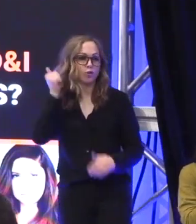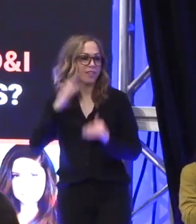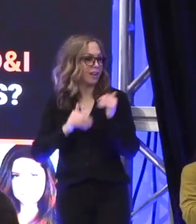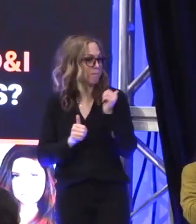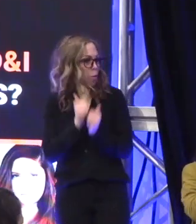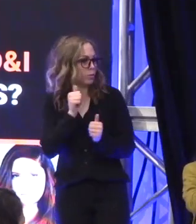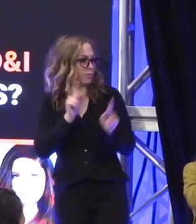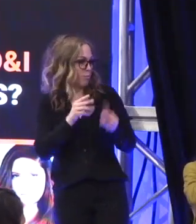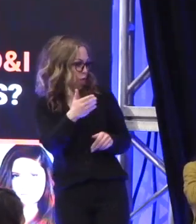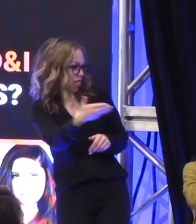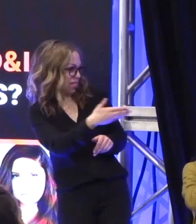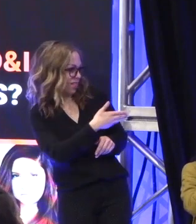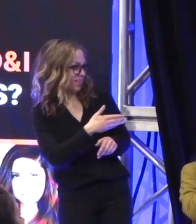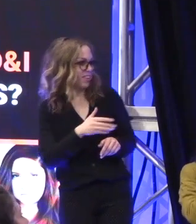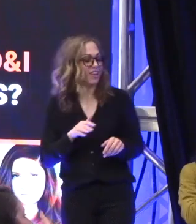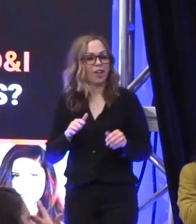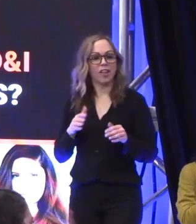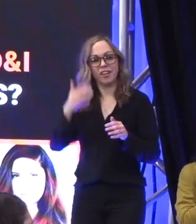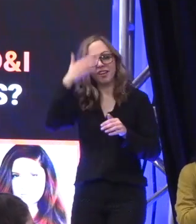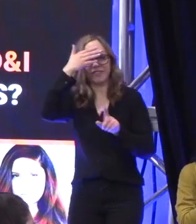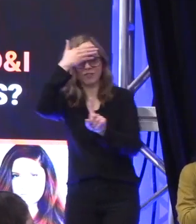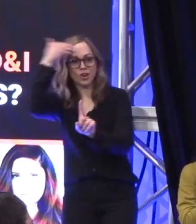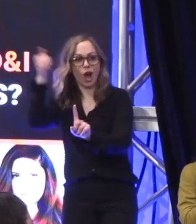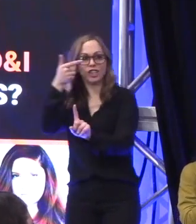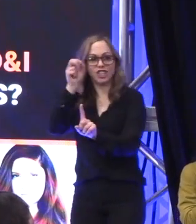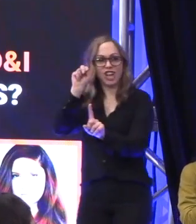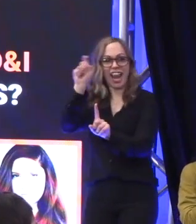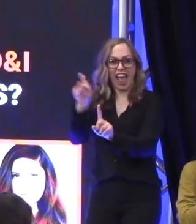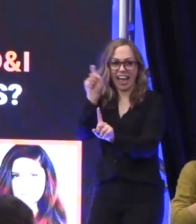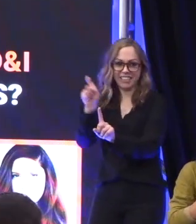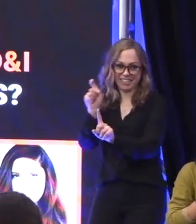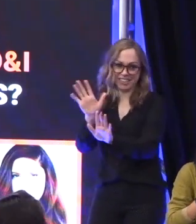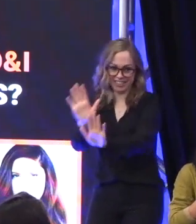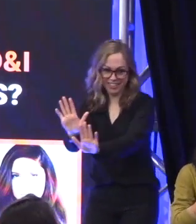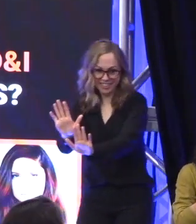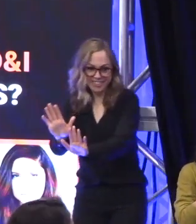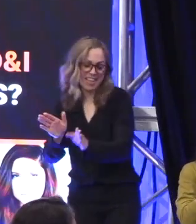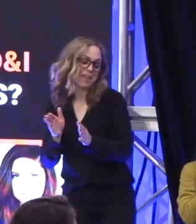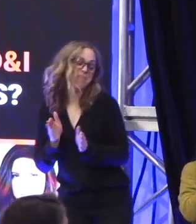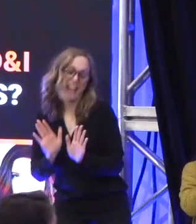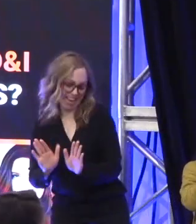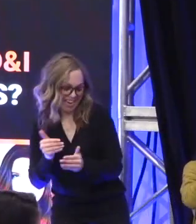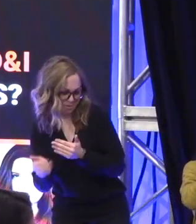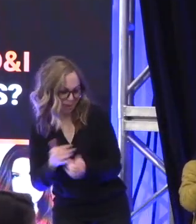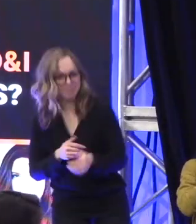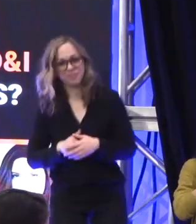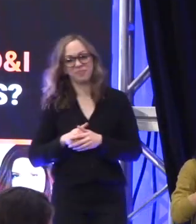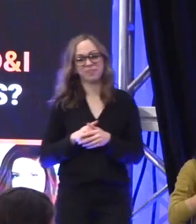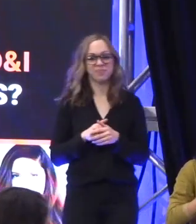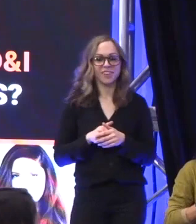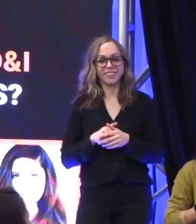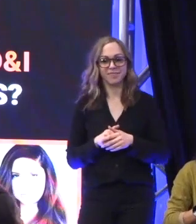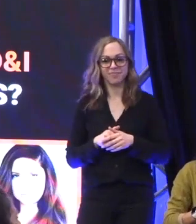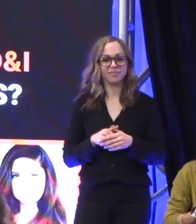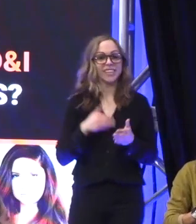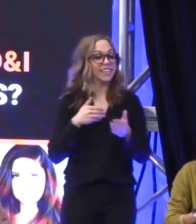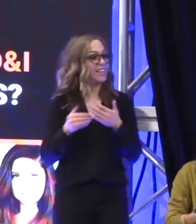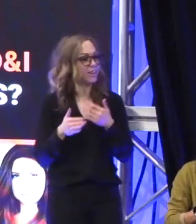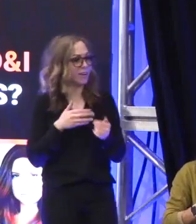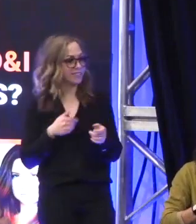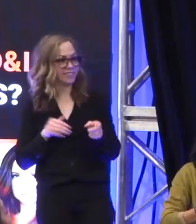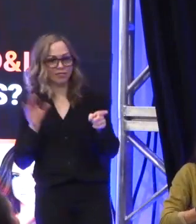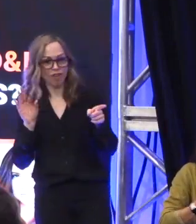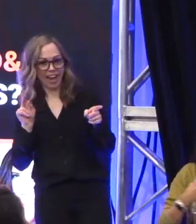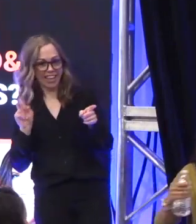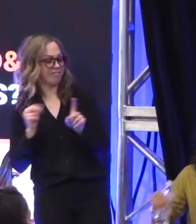panel. The forgotten Gen X, just so you know, the Winona Ryder generation. Okay. I'm with you on Gen X. All right. I'm with you on Gen hey. X. Okay. Reality Bites, critical